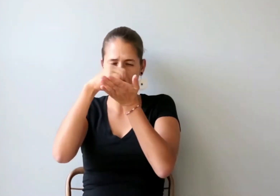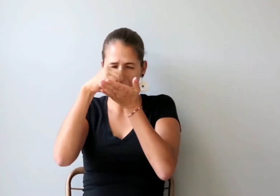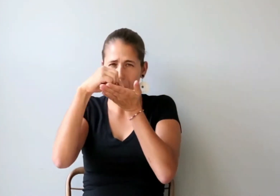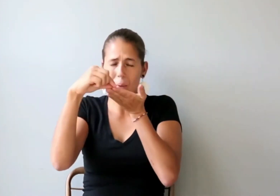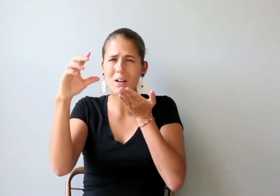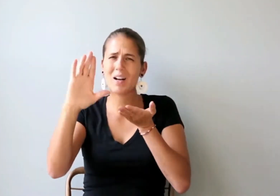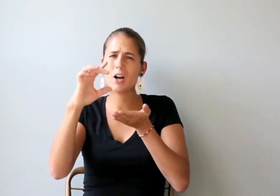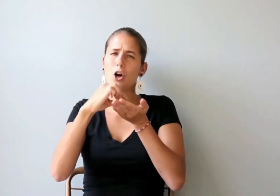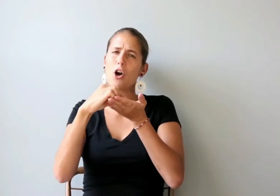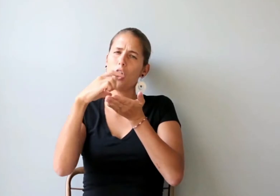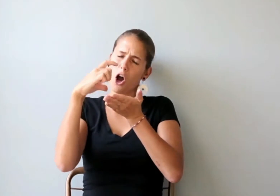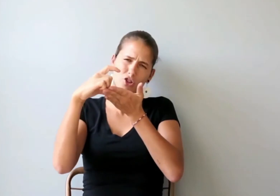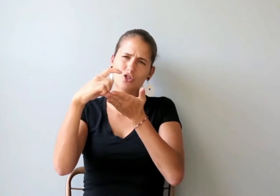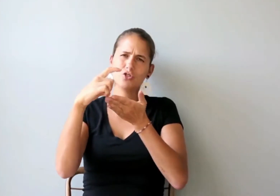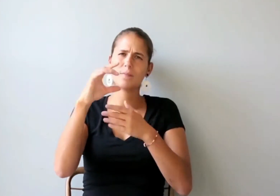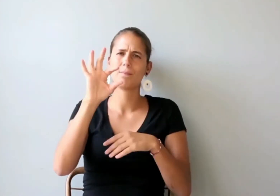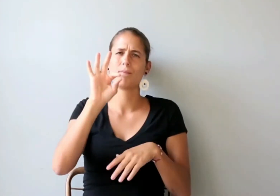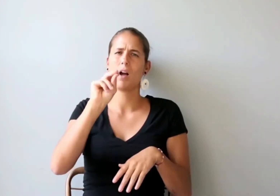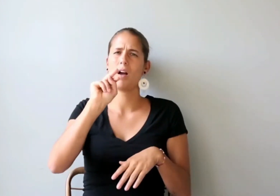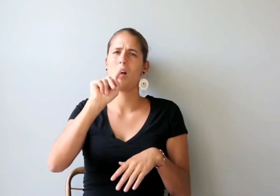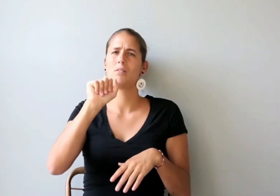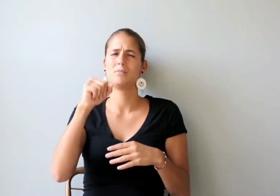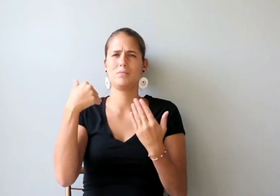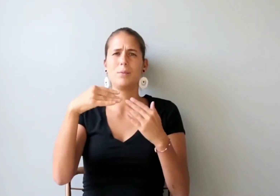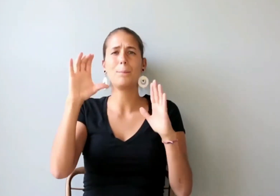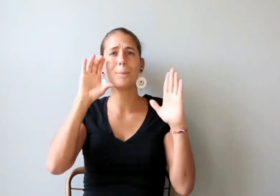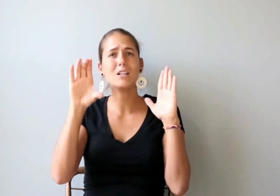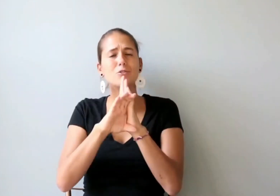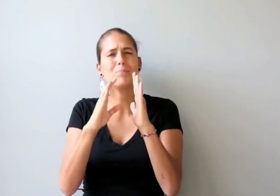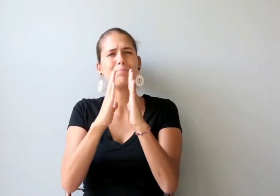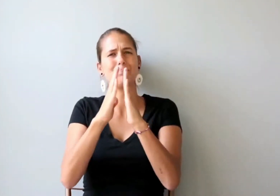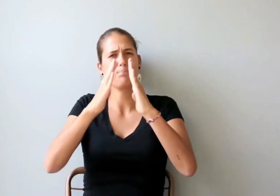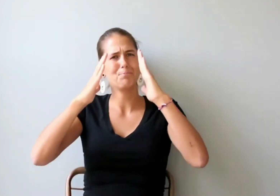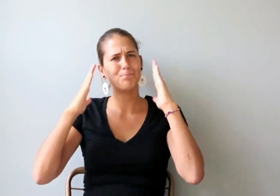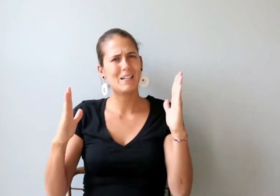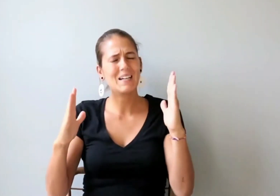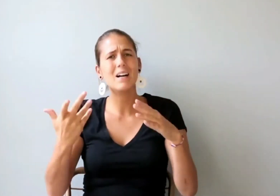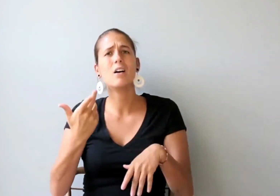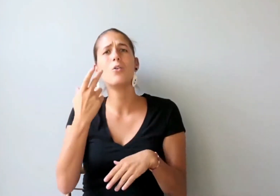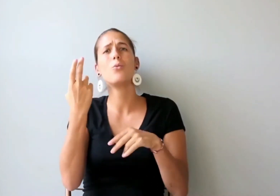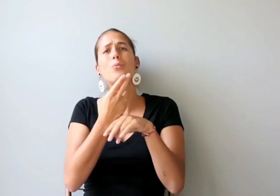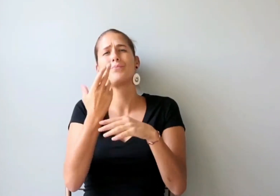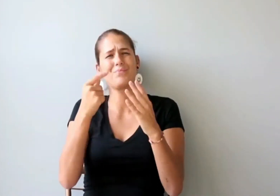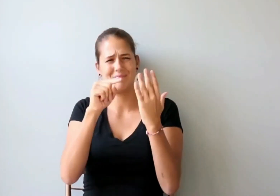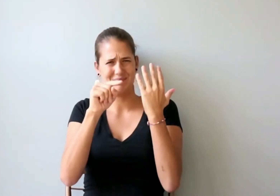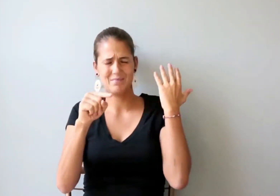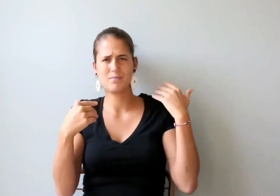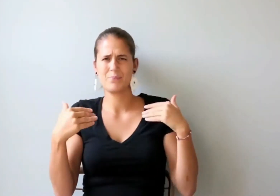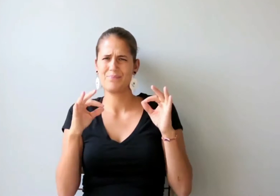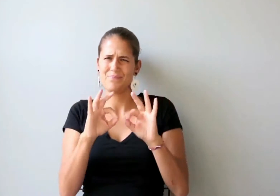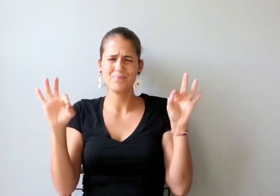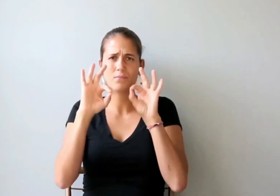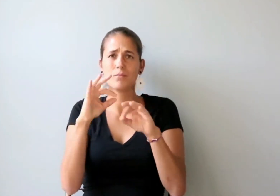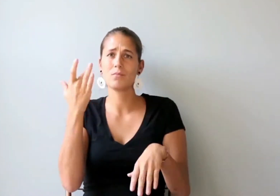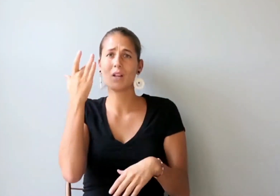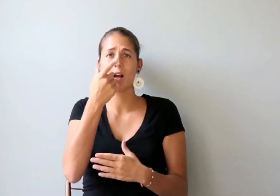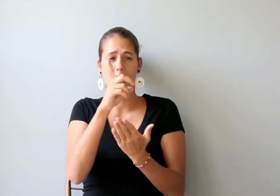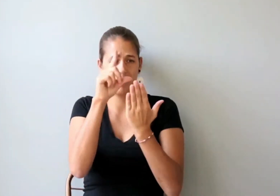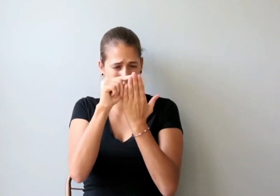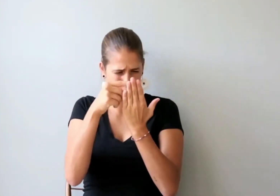accessible, she needs it to be a larger font. This is very critical because if it is too small, she will not be able to see it nor